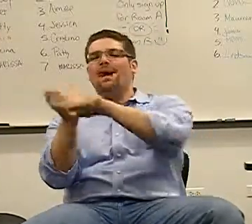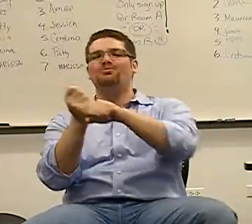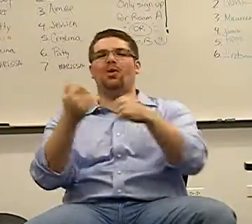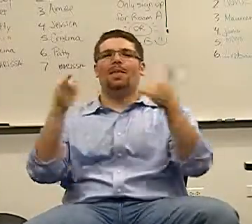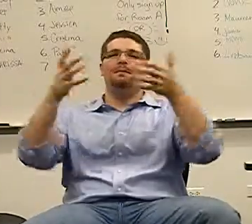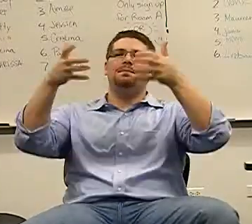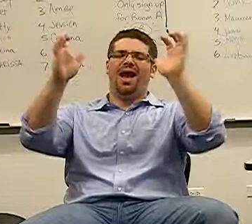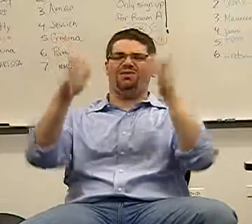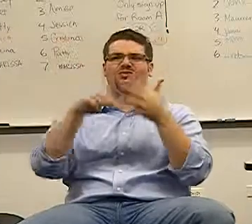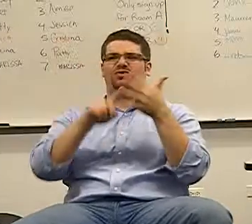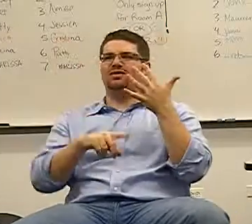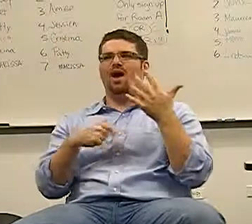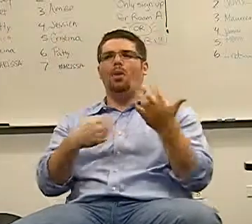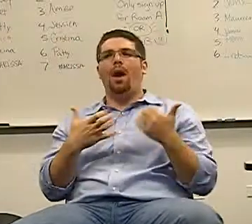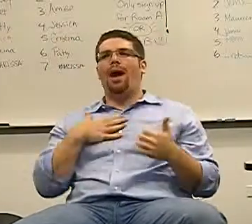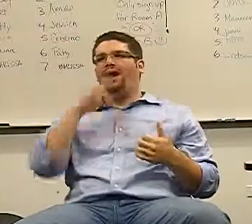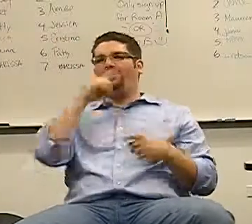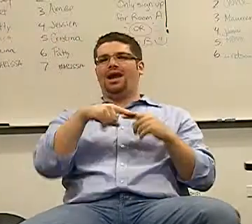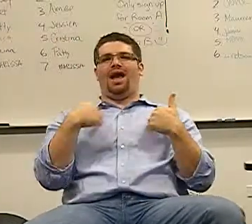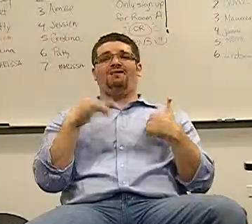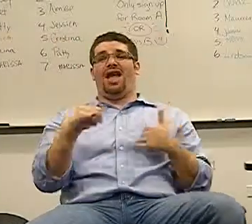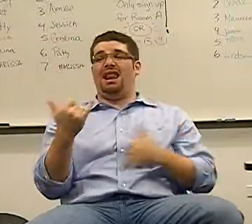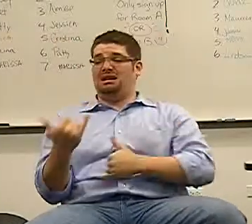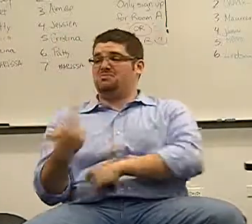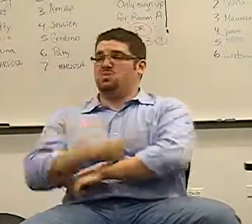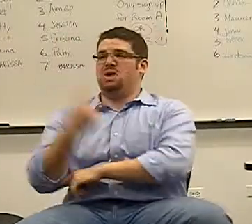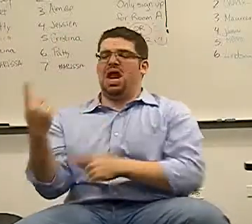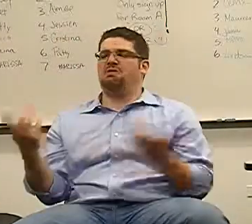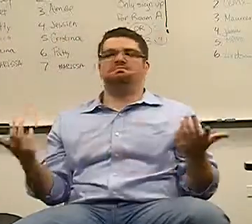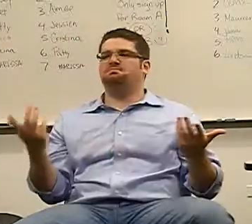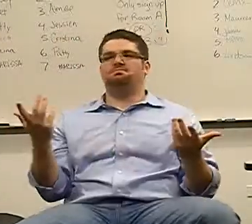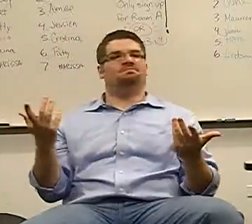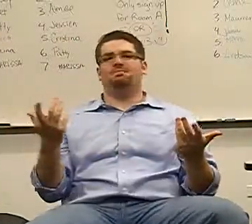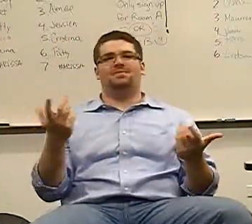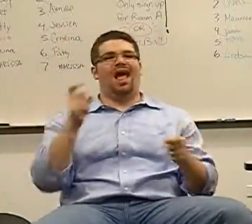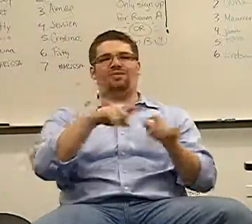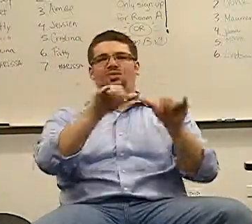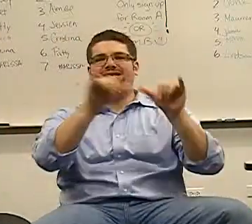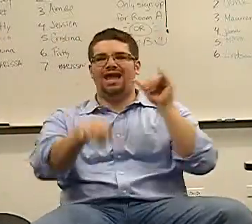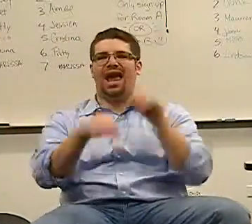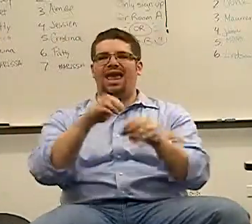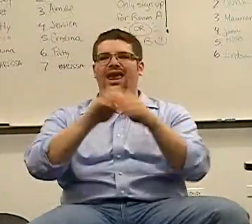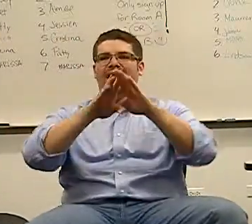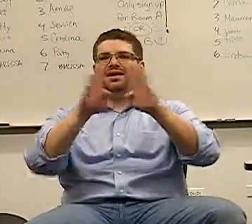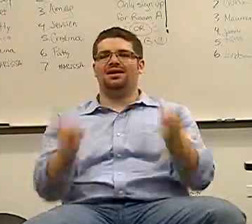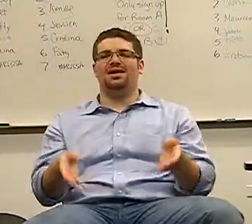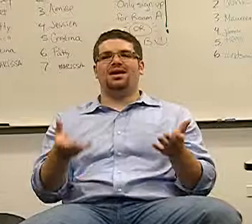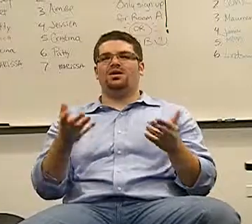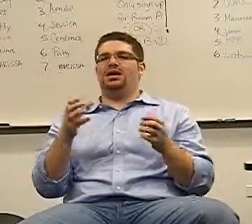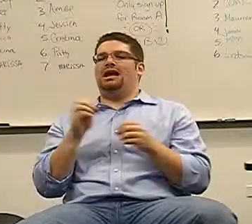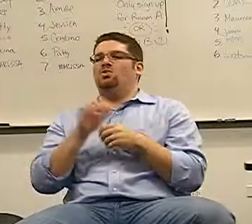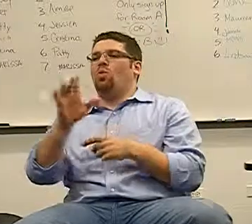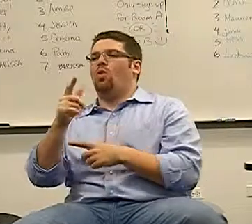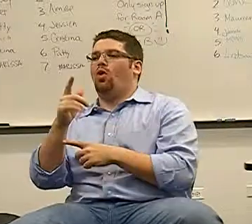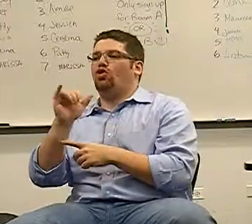I'm used to being allowed to play baseball, basketball, different sports. But it's not that way. You have to stay inside the house.